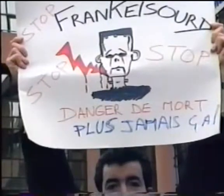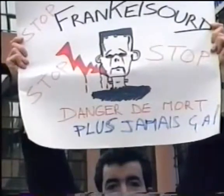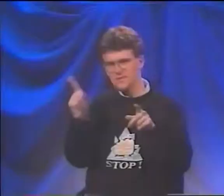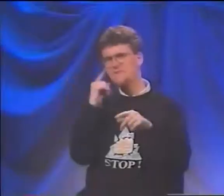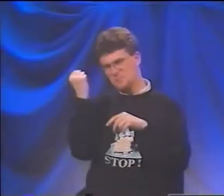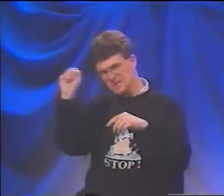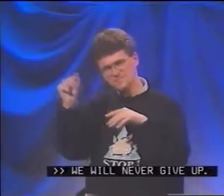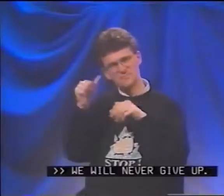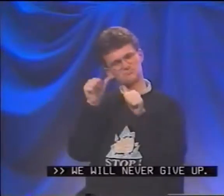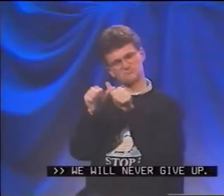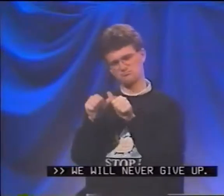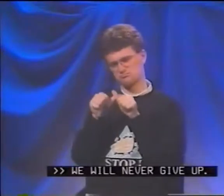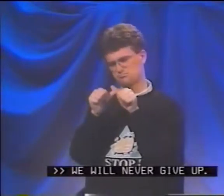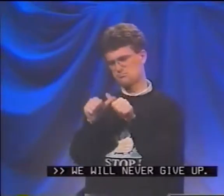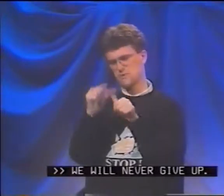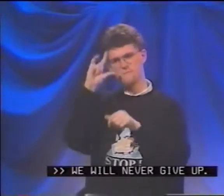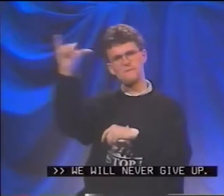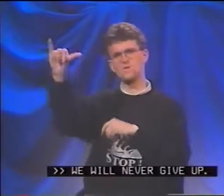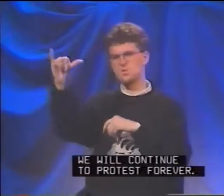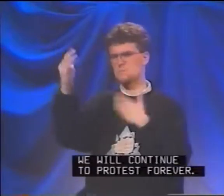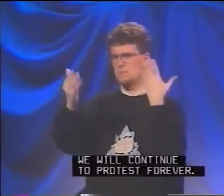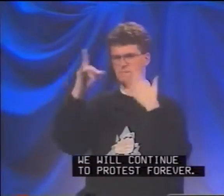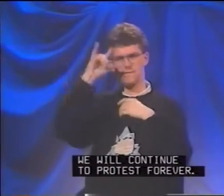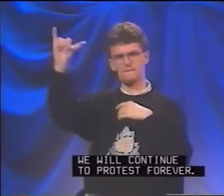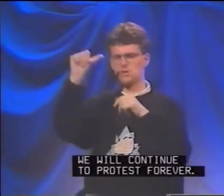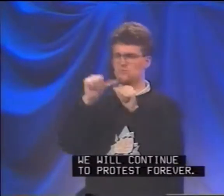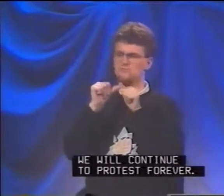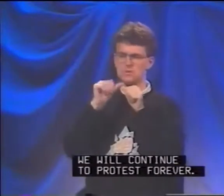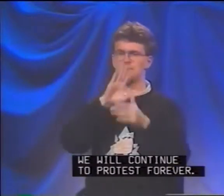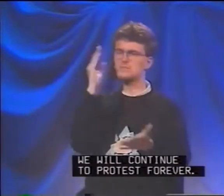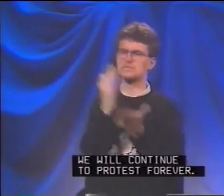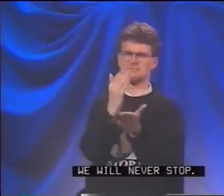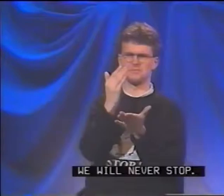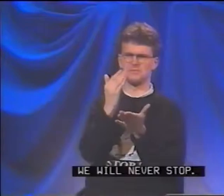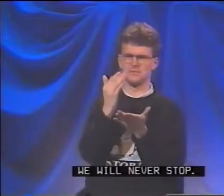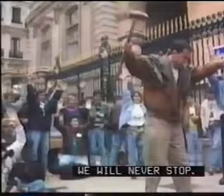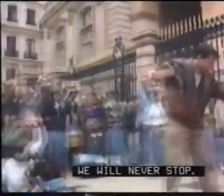We will never give up. We will continue to protest forever. We will never stop.